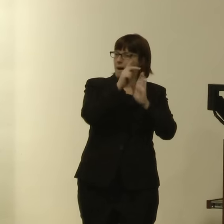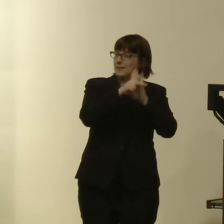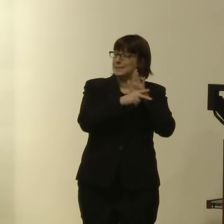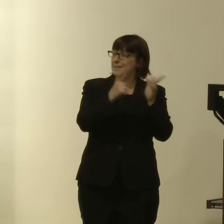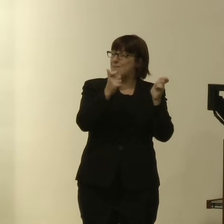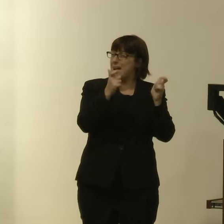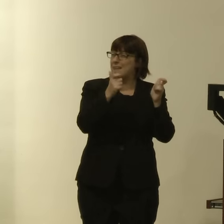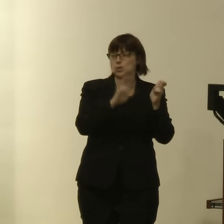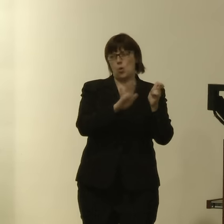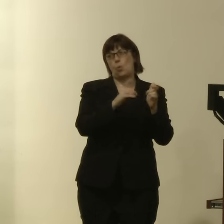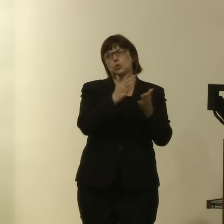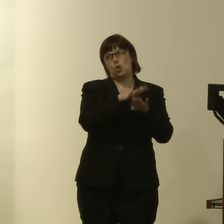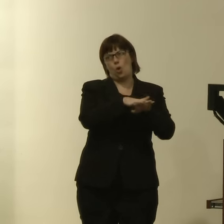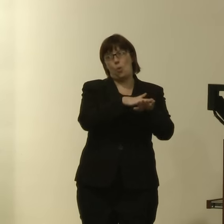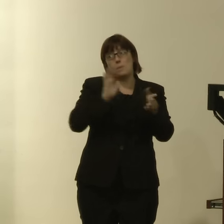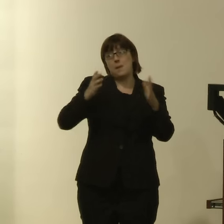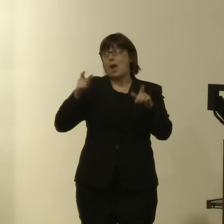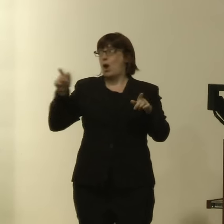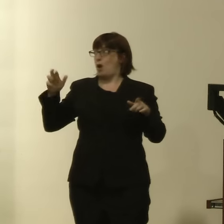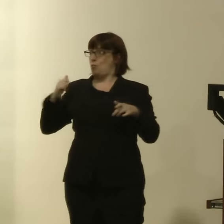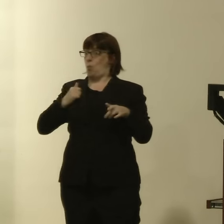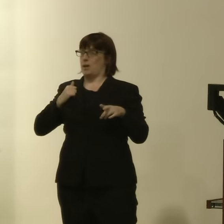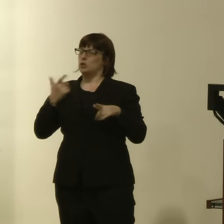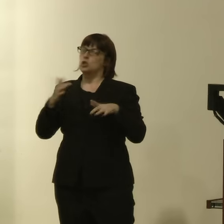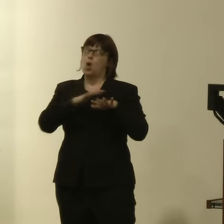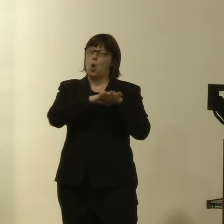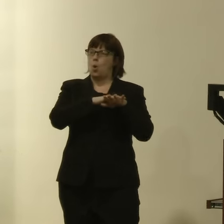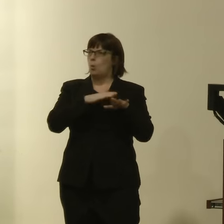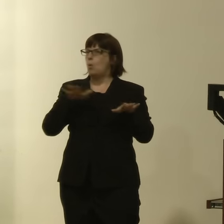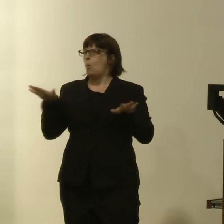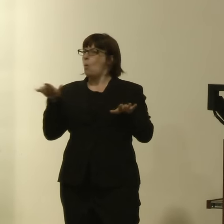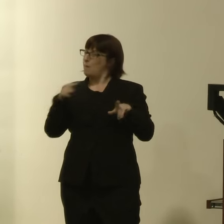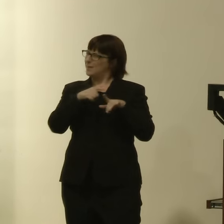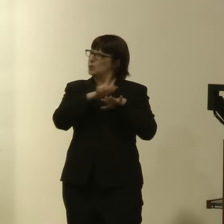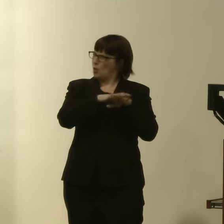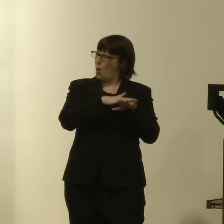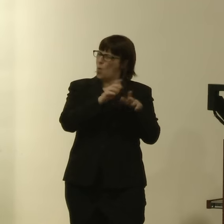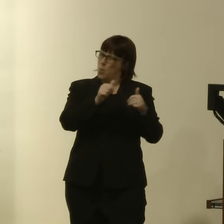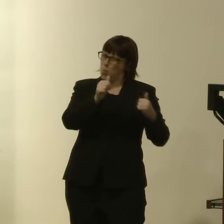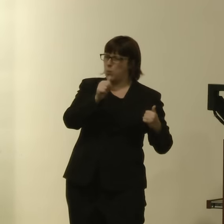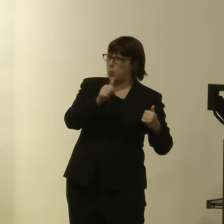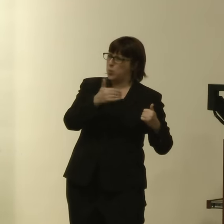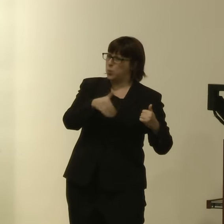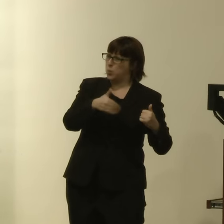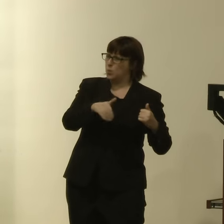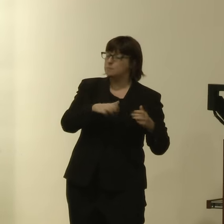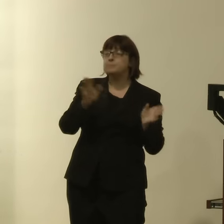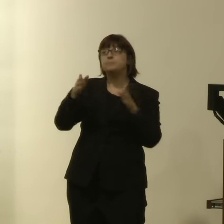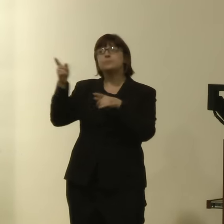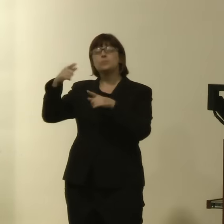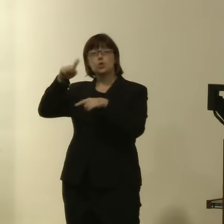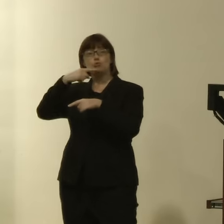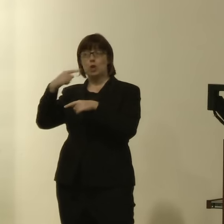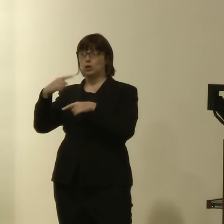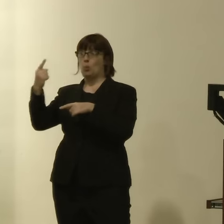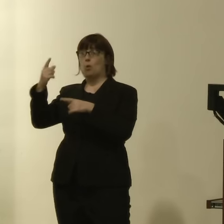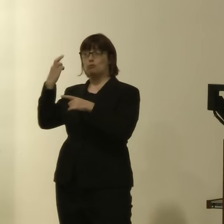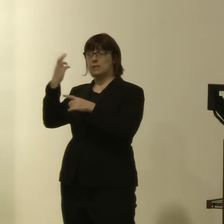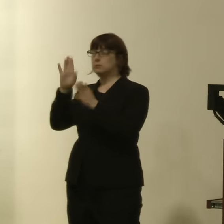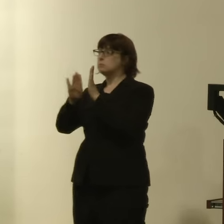Rwanda, but it's also slower in every other country we worked in. You know? In Russia, one reason things went well